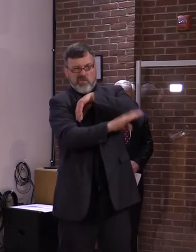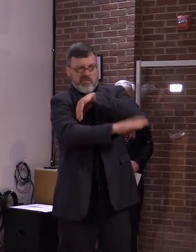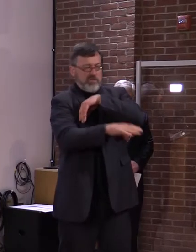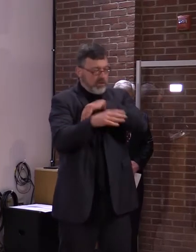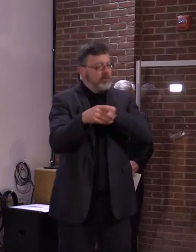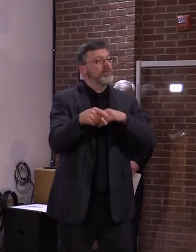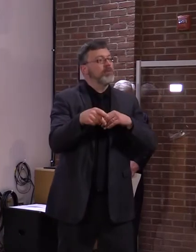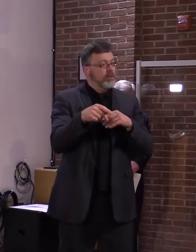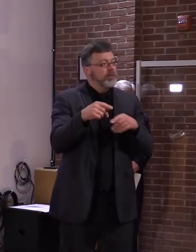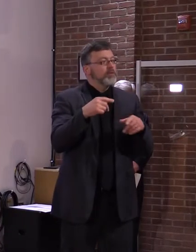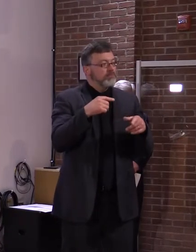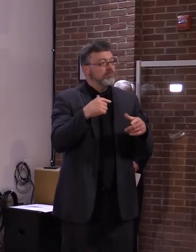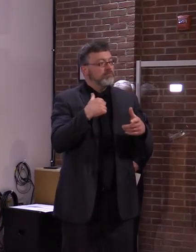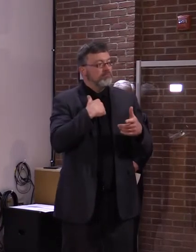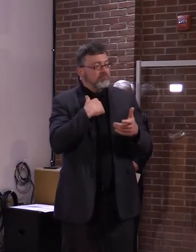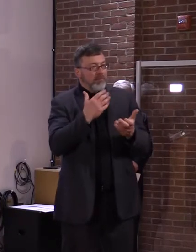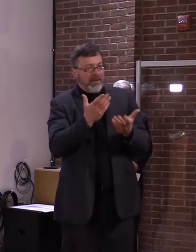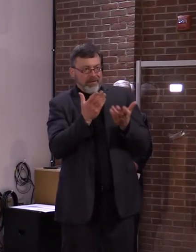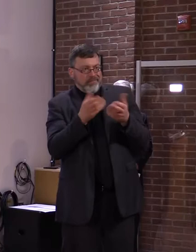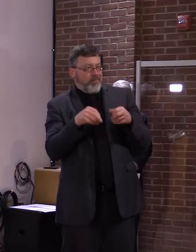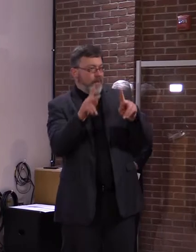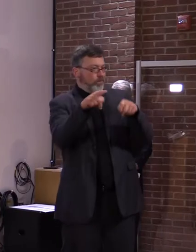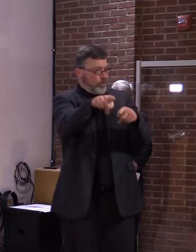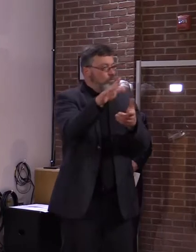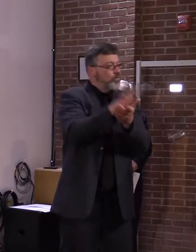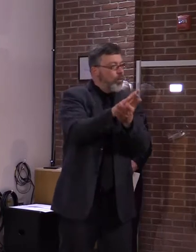information now so they can plan accordingly over the summer.